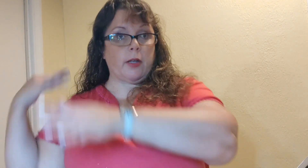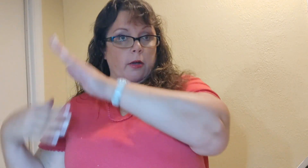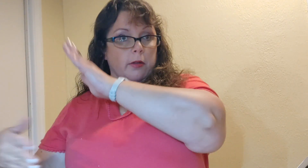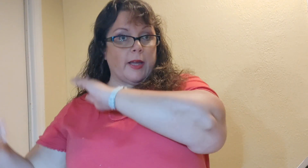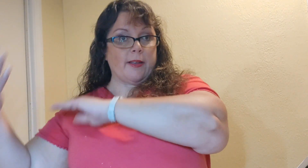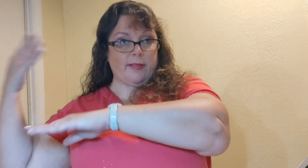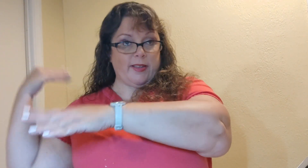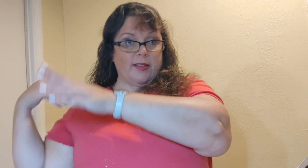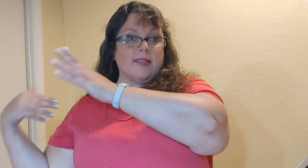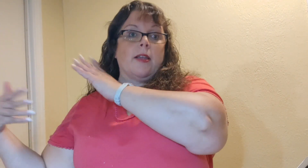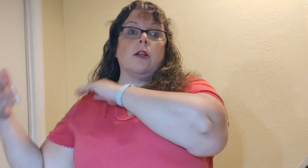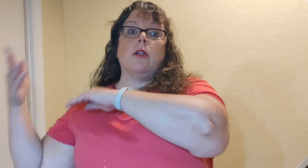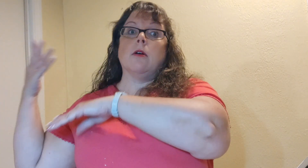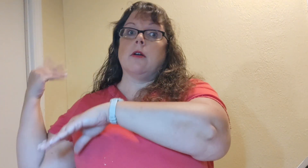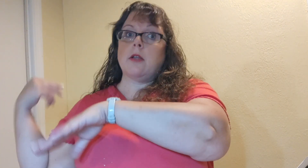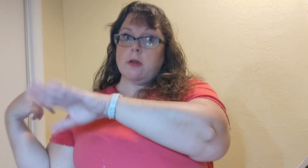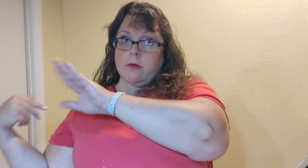even go like this, like long ago.